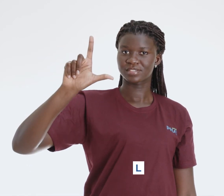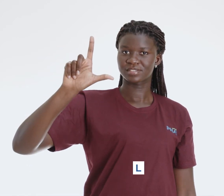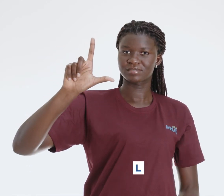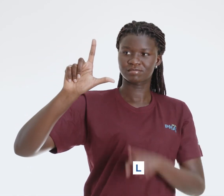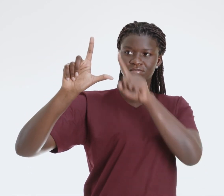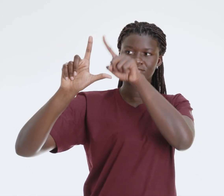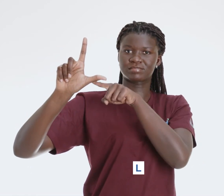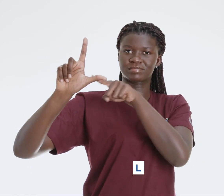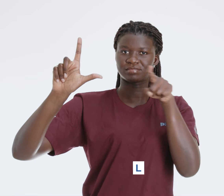L,